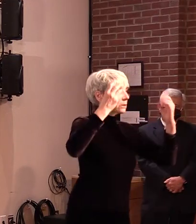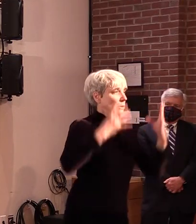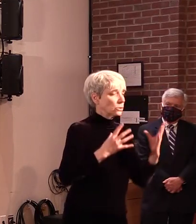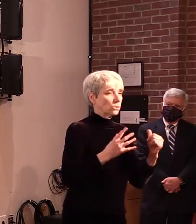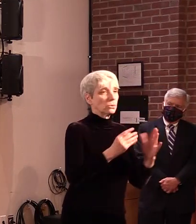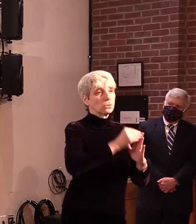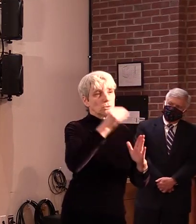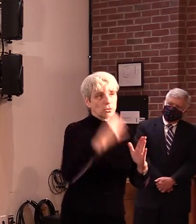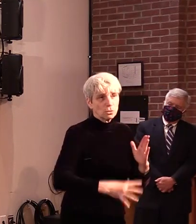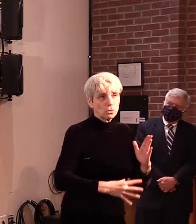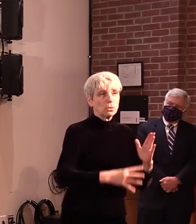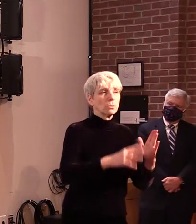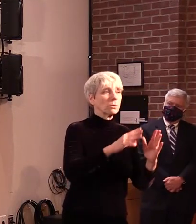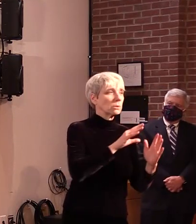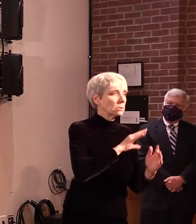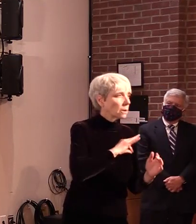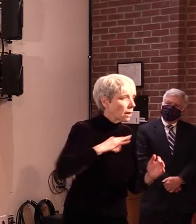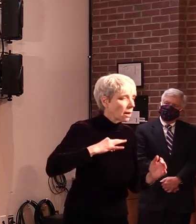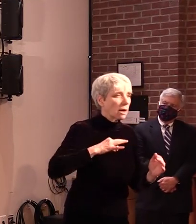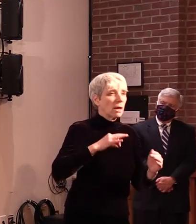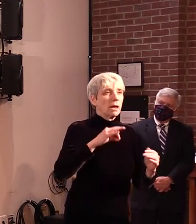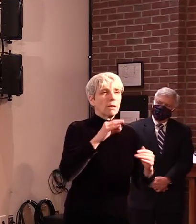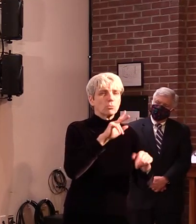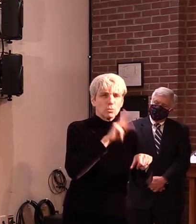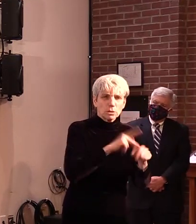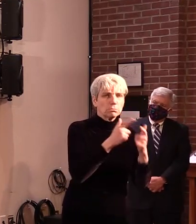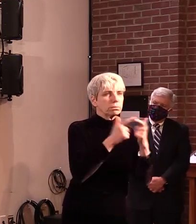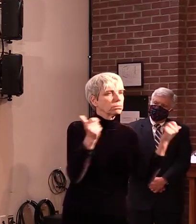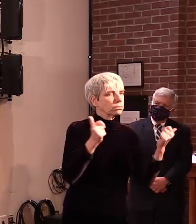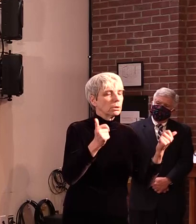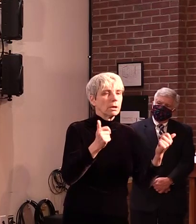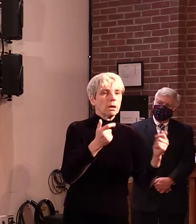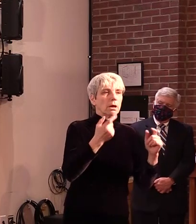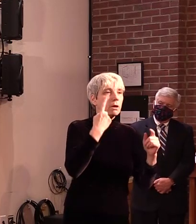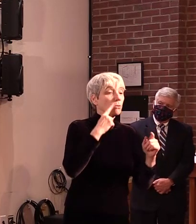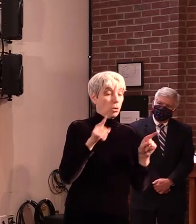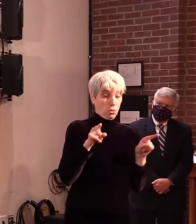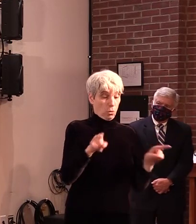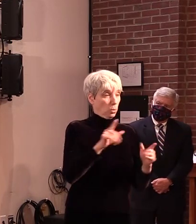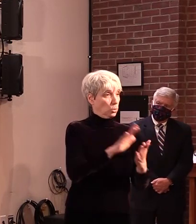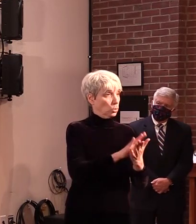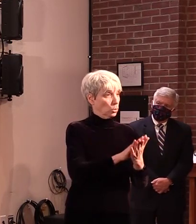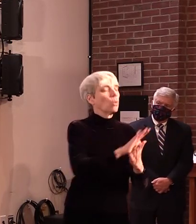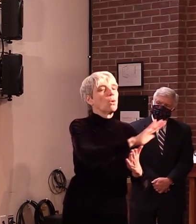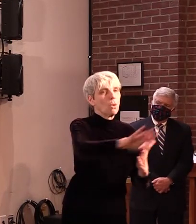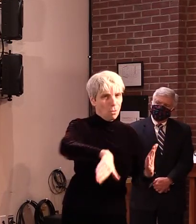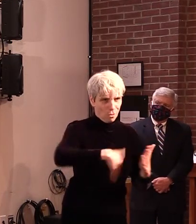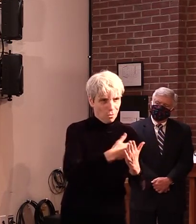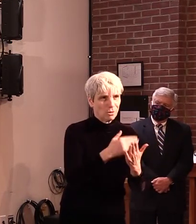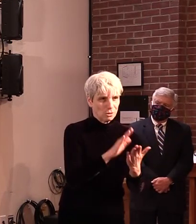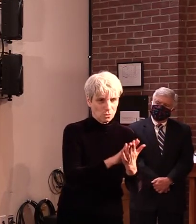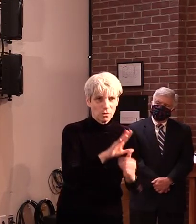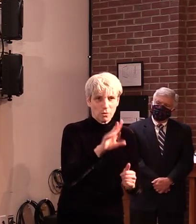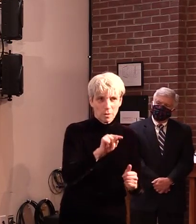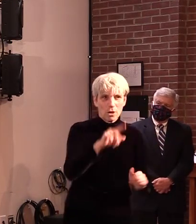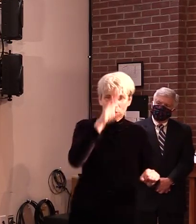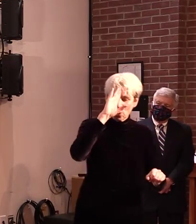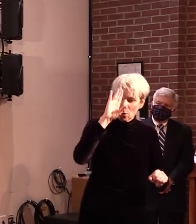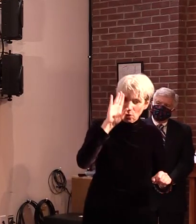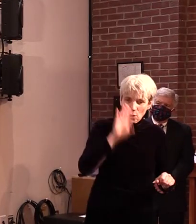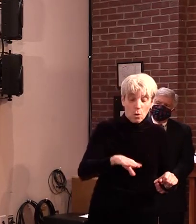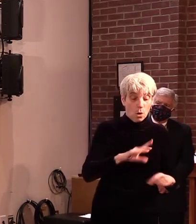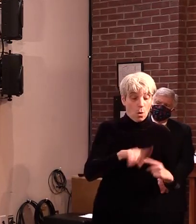and administrators at these and all of Vermont schools to know that have been preparing for this since schools